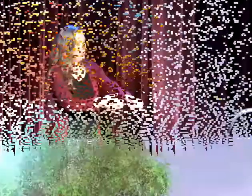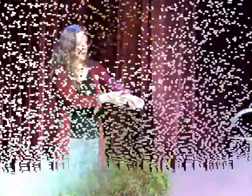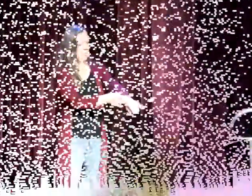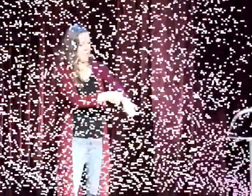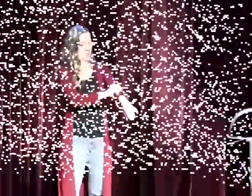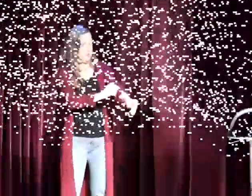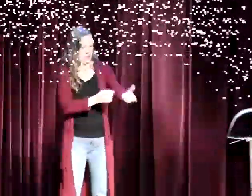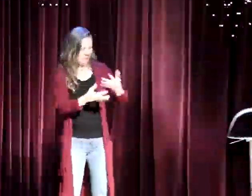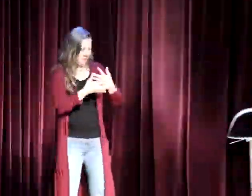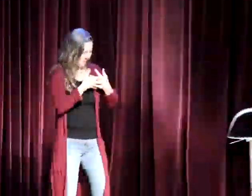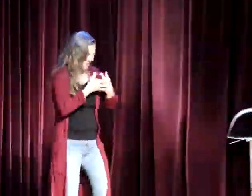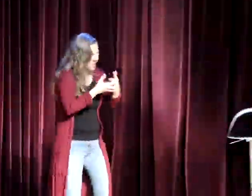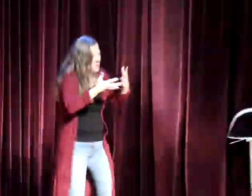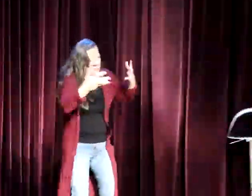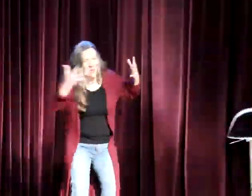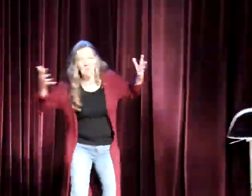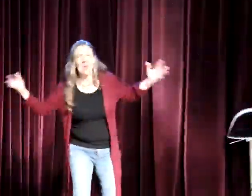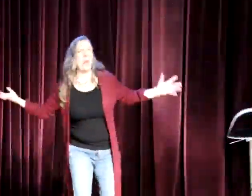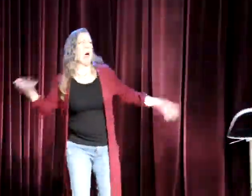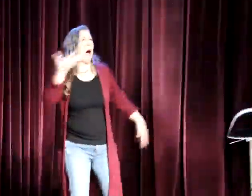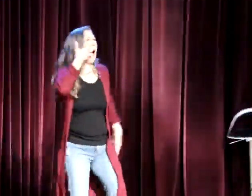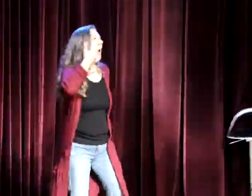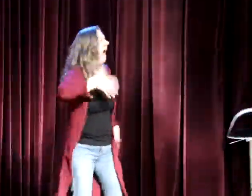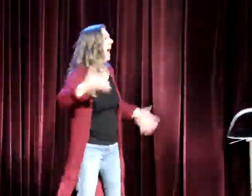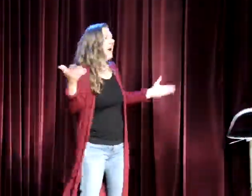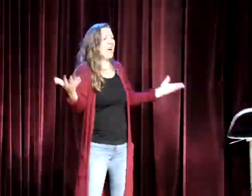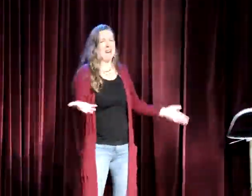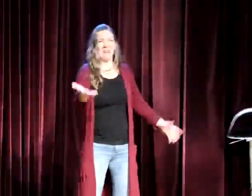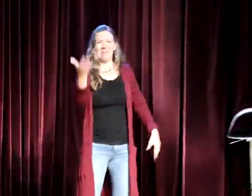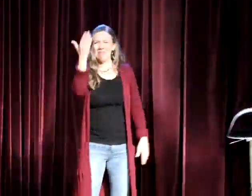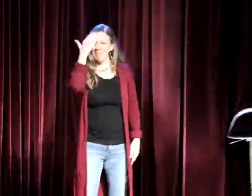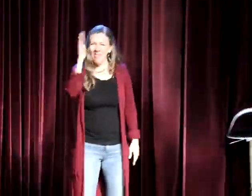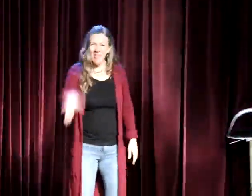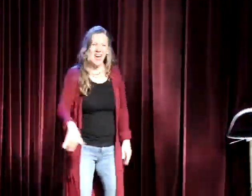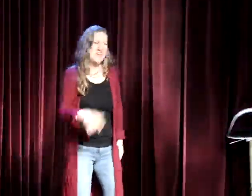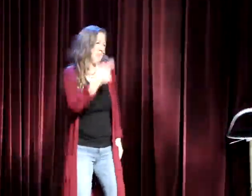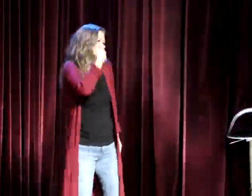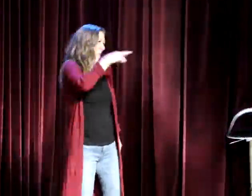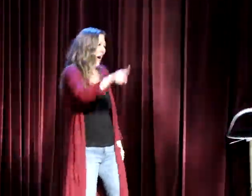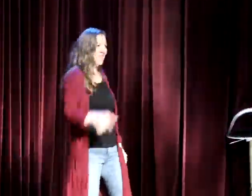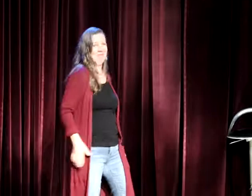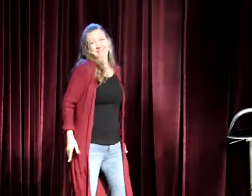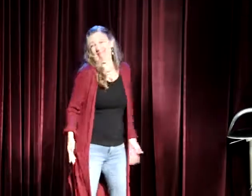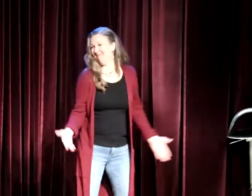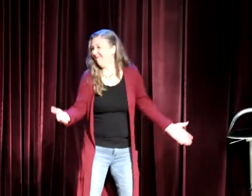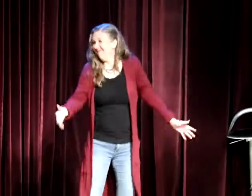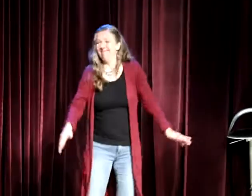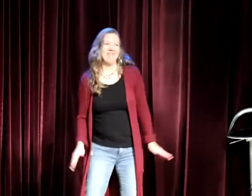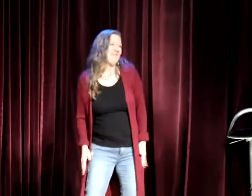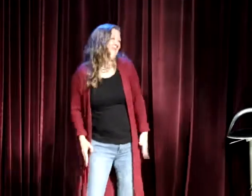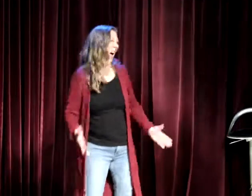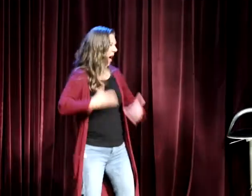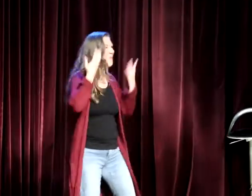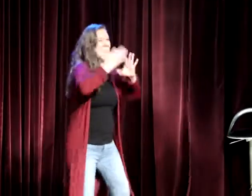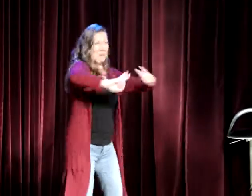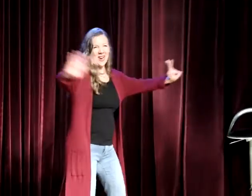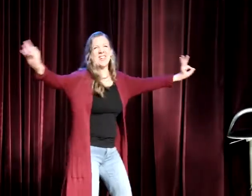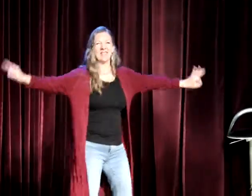This show is hot out here, y'all, I don't mind,'all, that's too straight, y'all